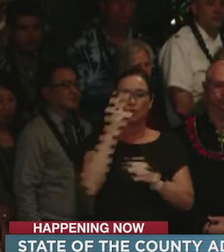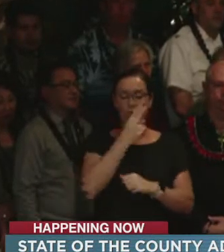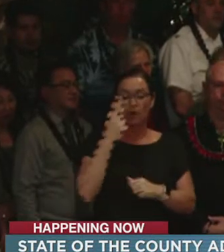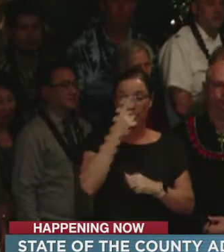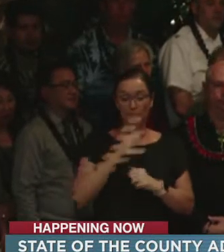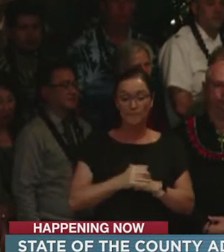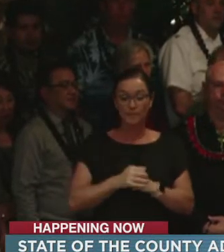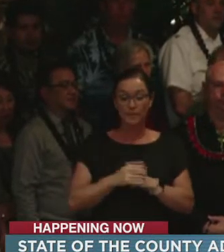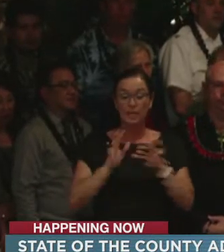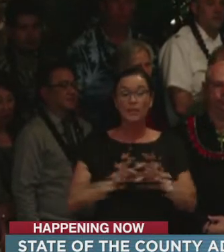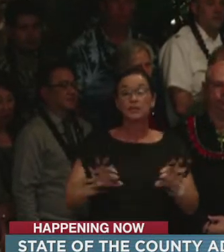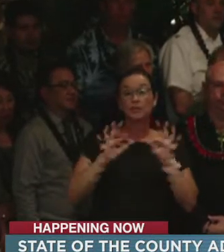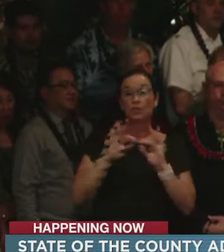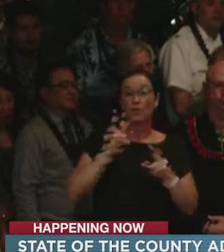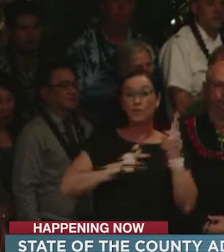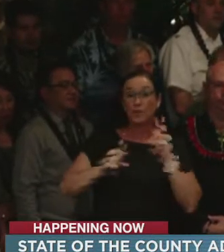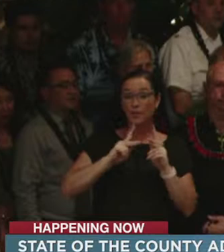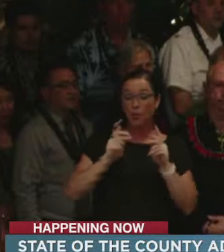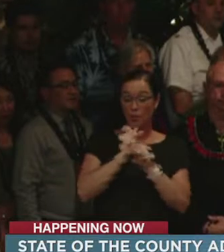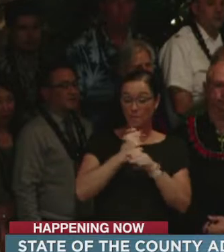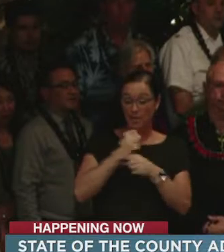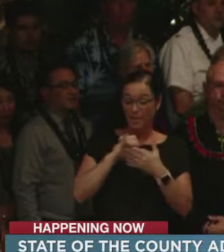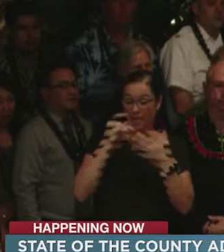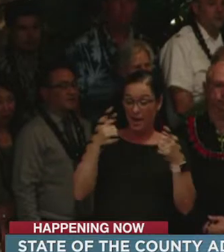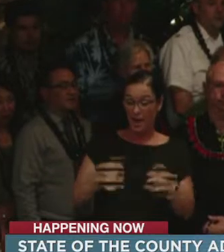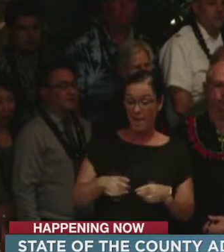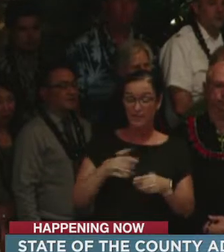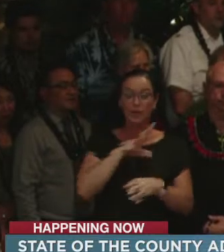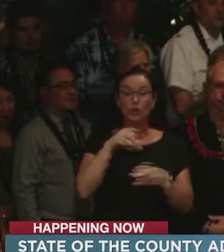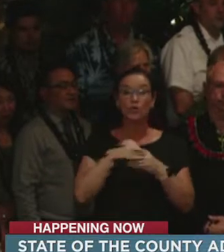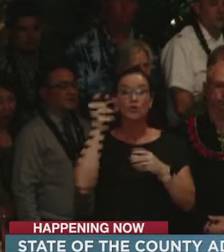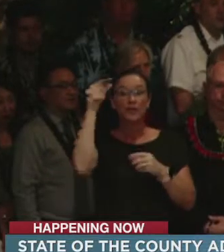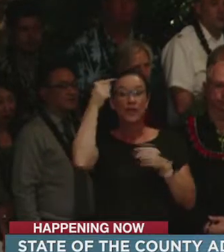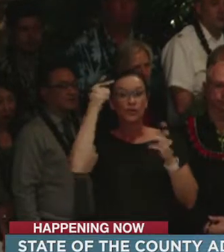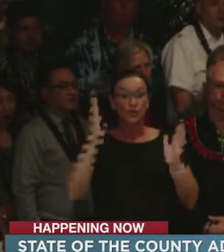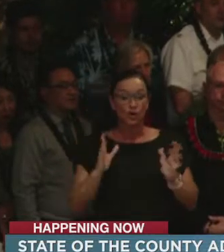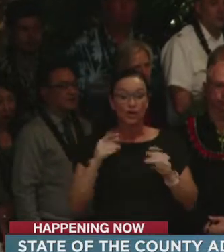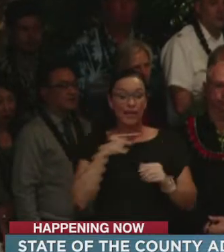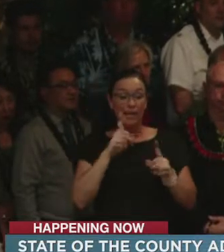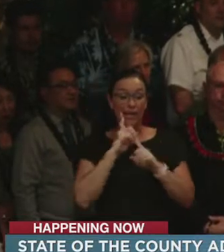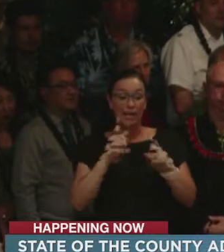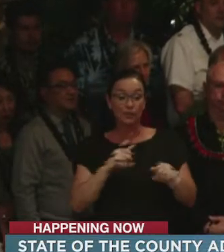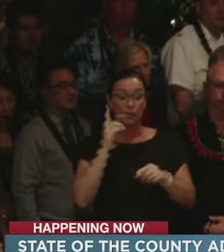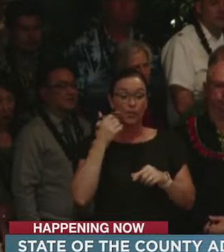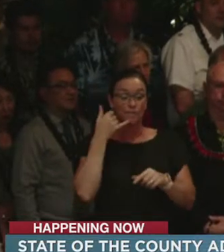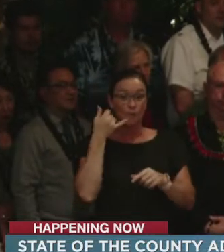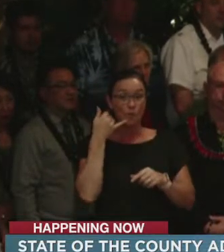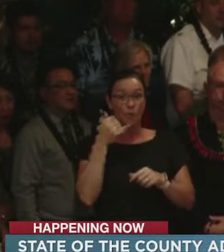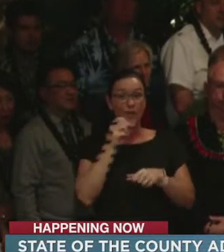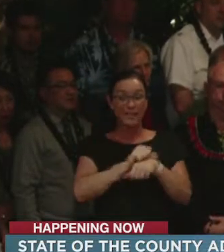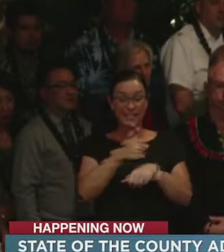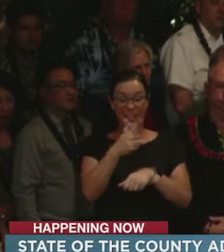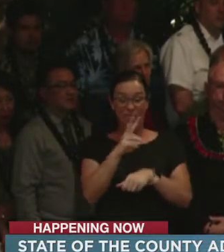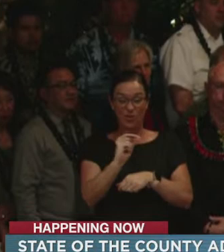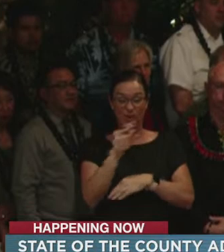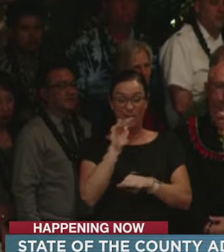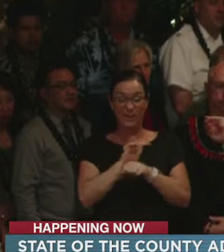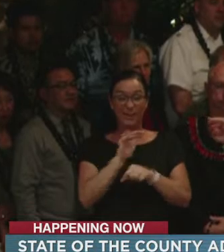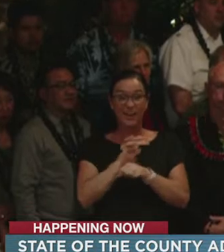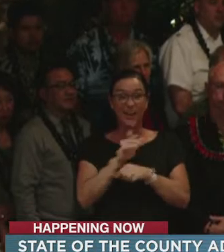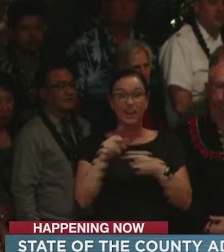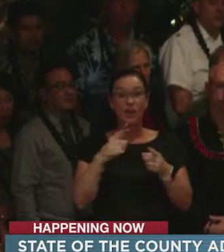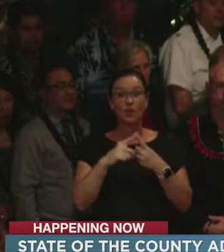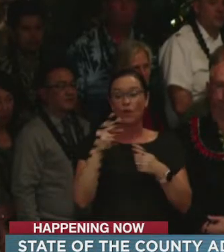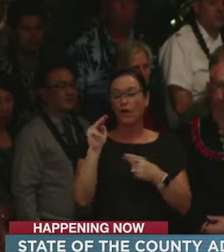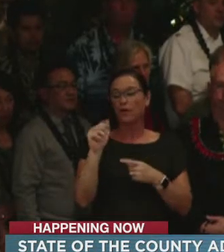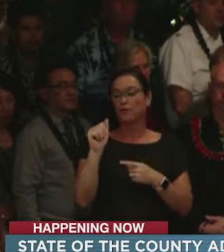key individuals who helped make it happen include our governor, who answered the phone at 10:30 in the evening as Maurice Messina,